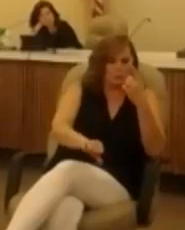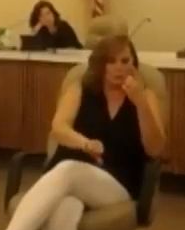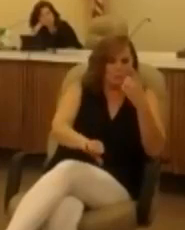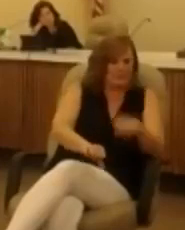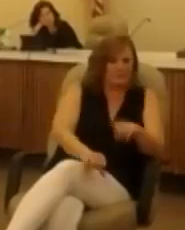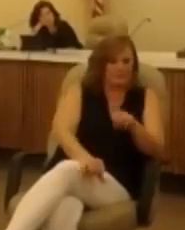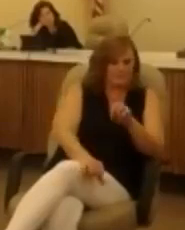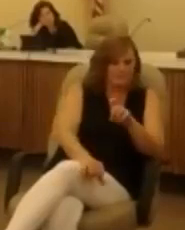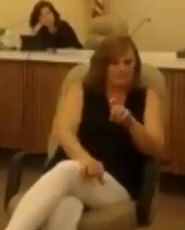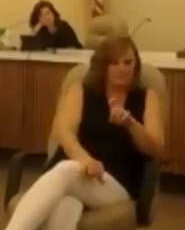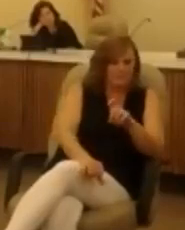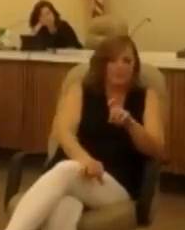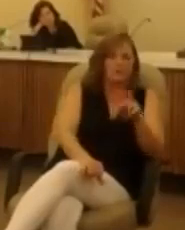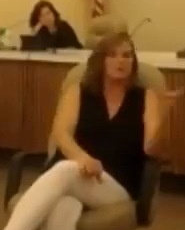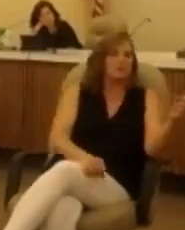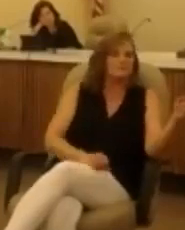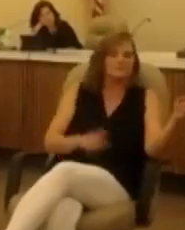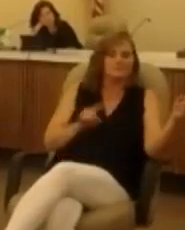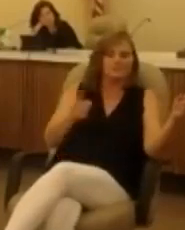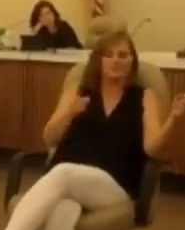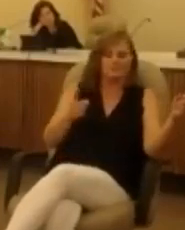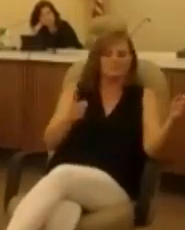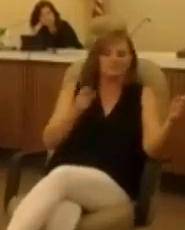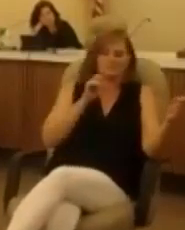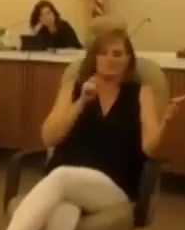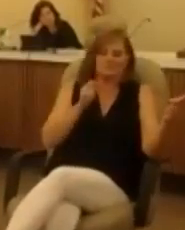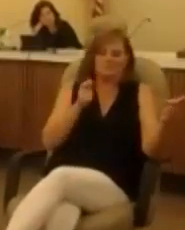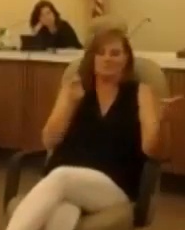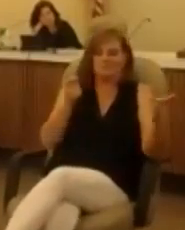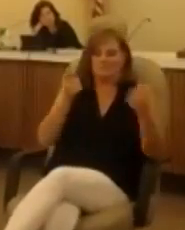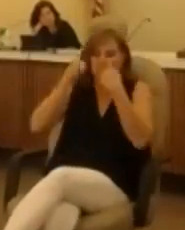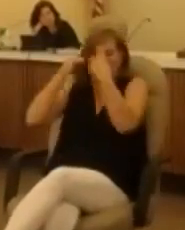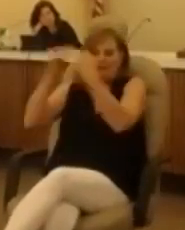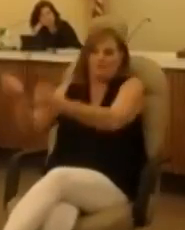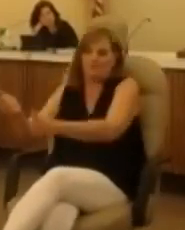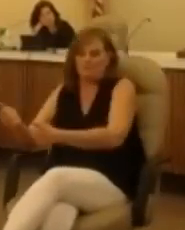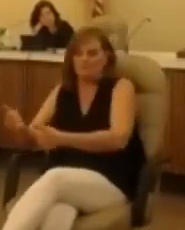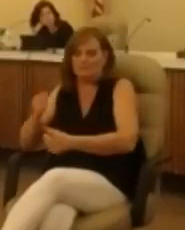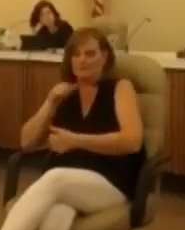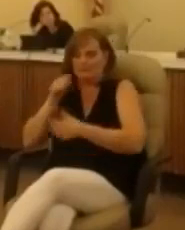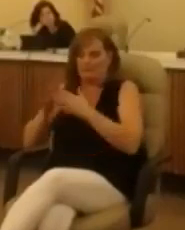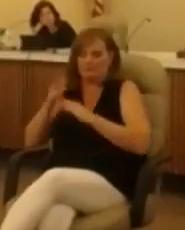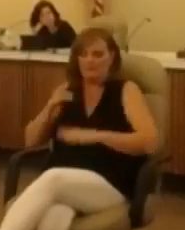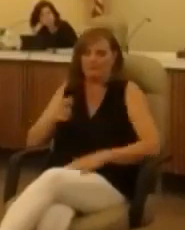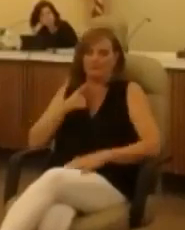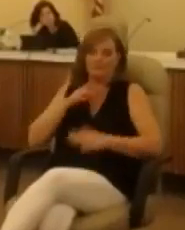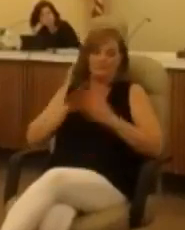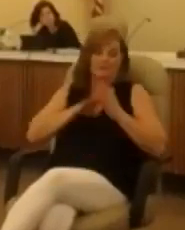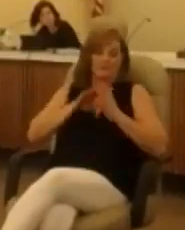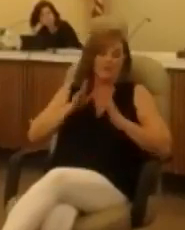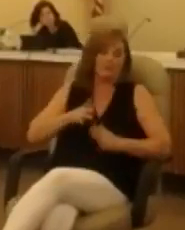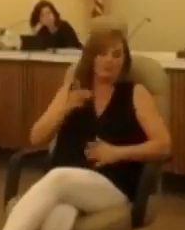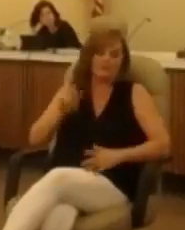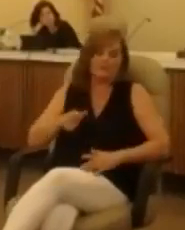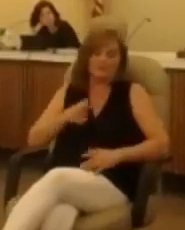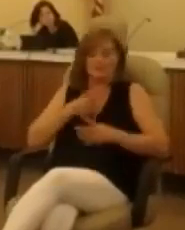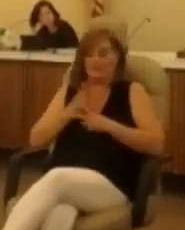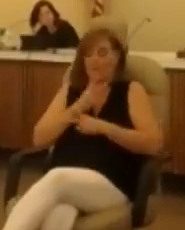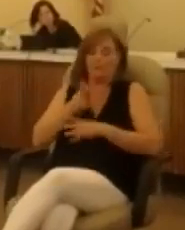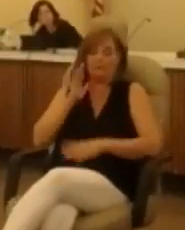Well, it's not, so first of all, it's not totally up to the town what happens. You know, the developer is gonna have to decide what they do next,